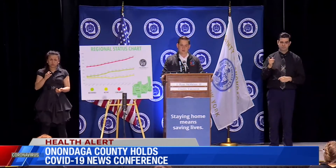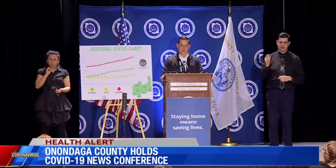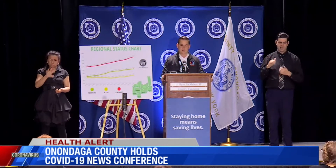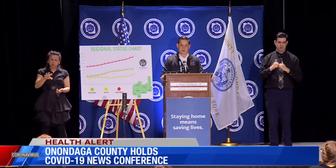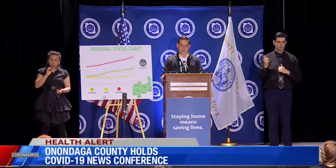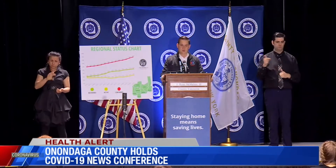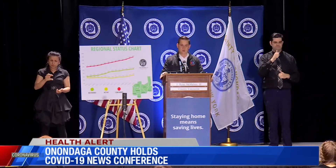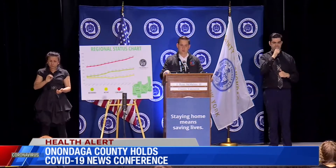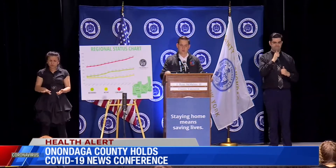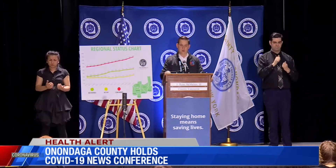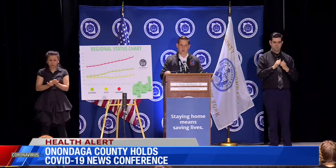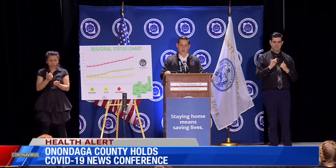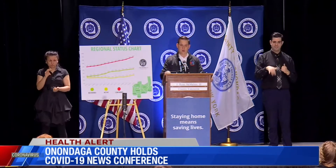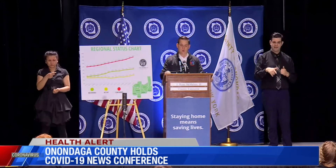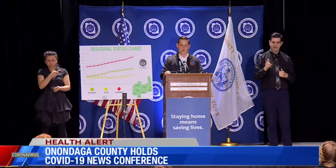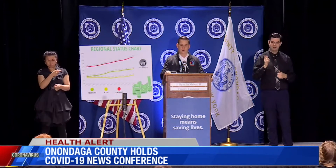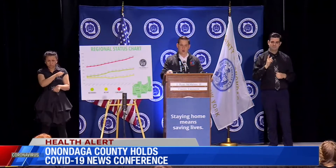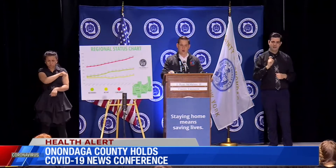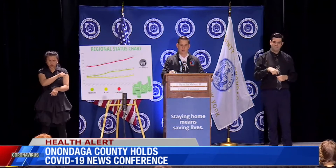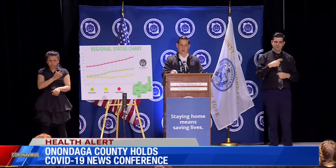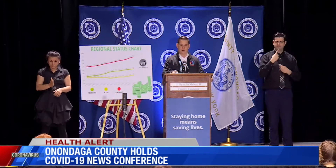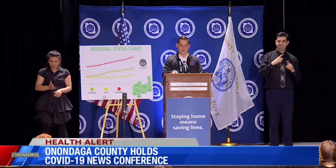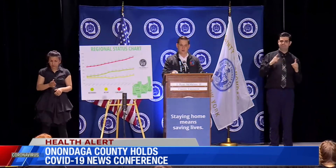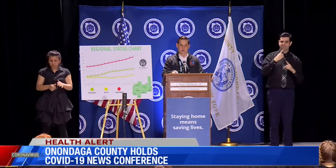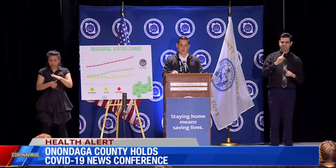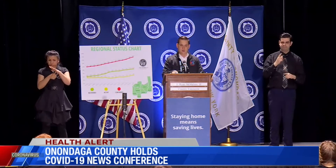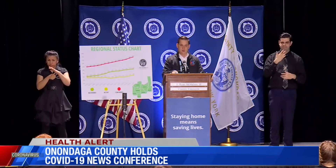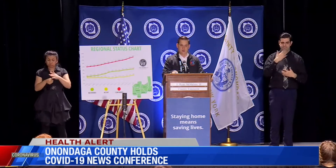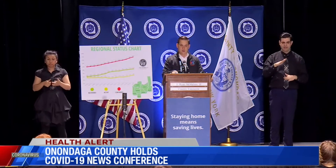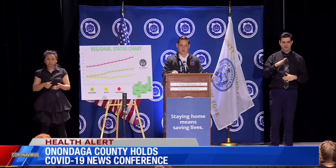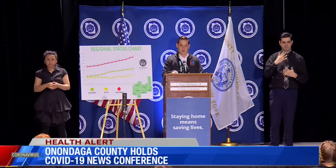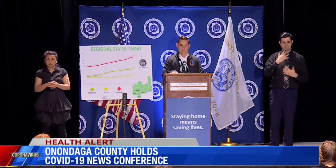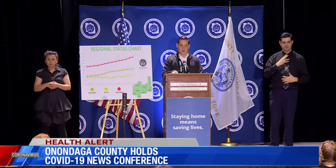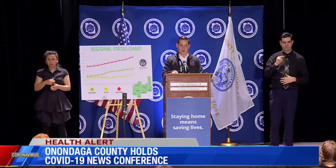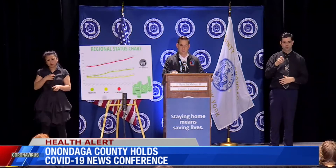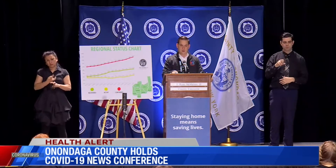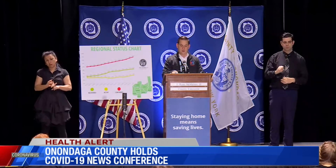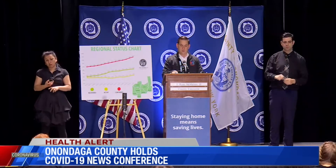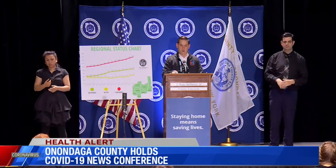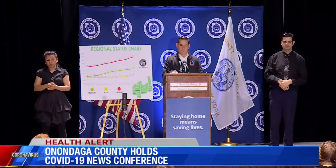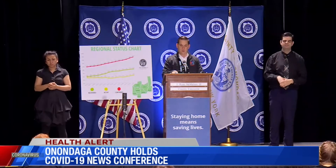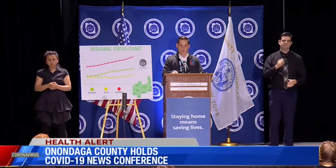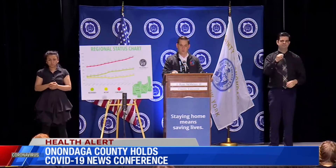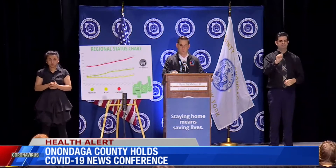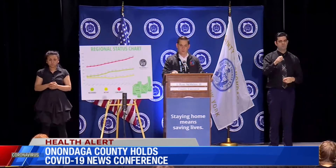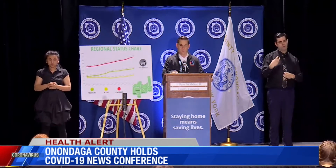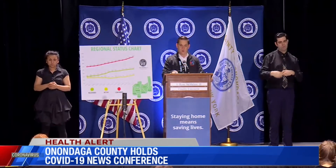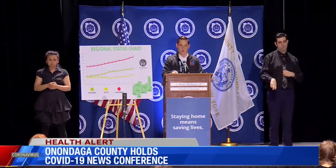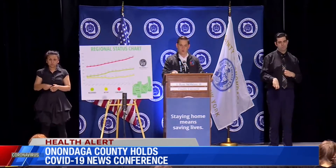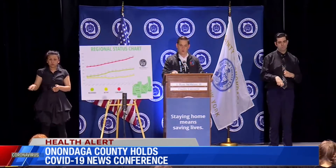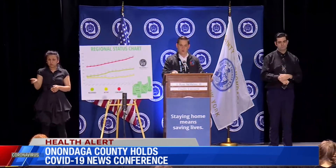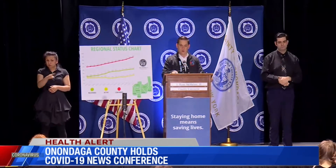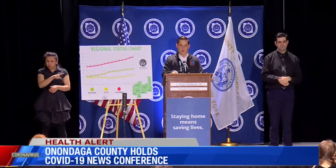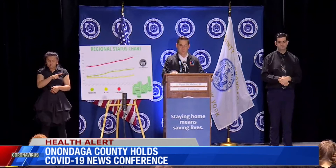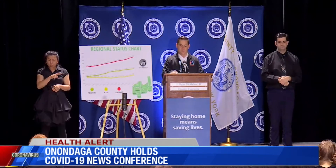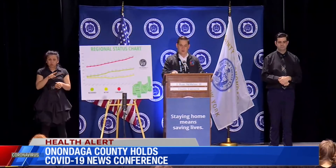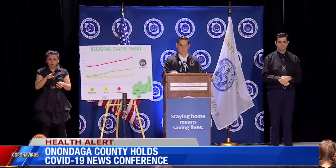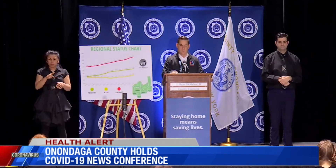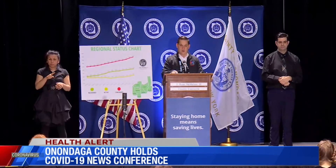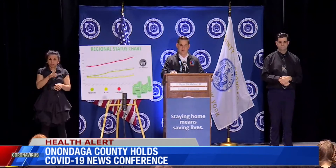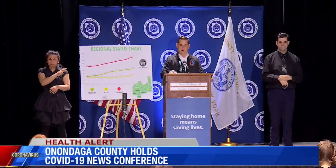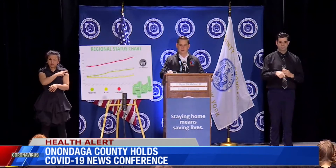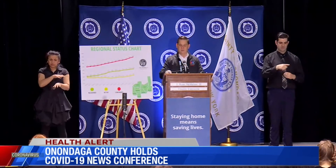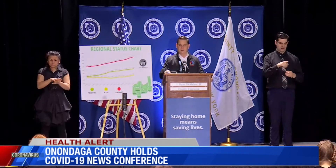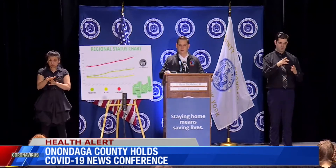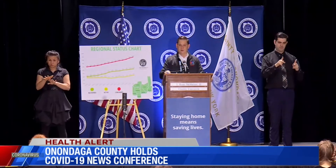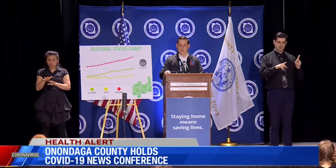Yeah, you know what's hard about this is there are people who